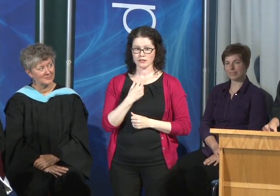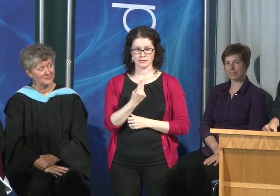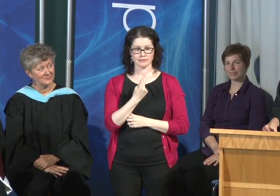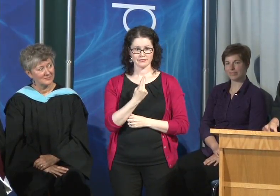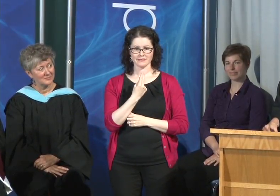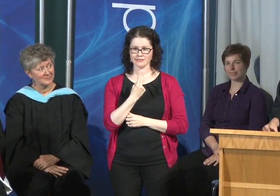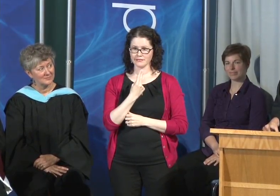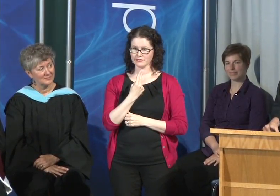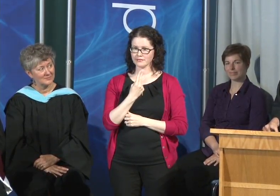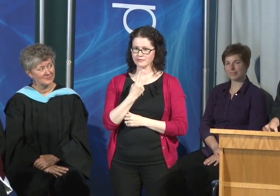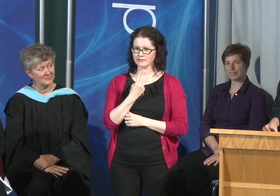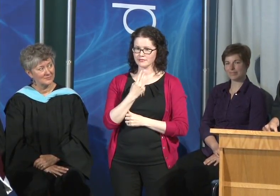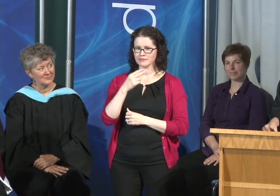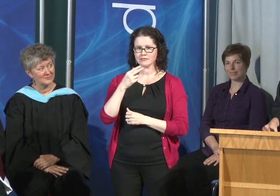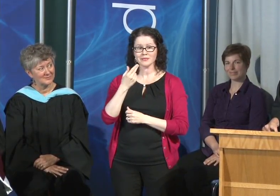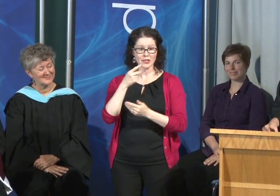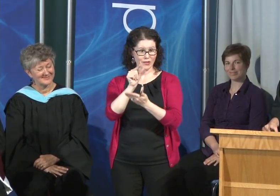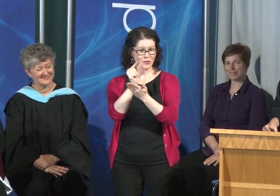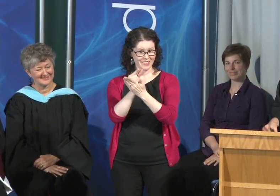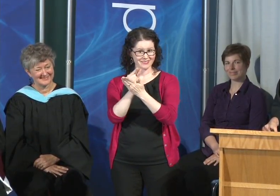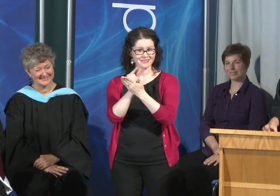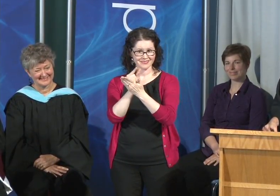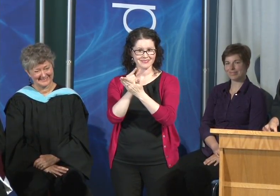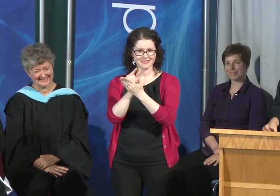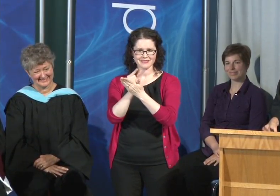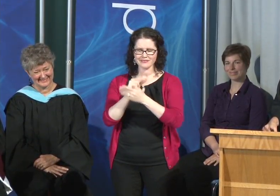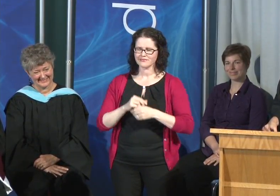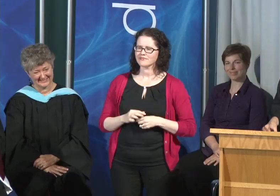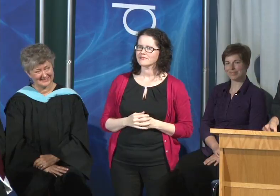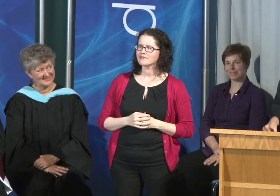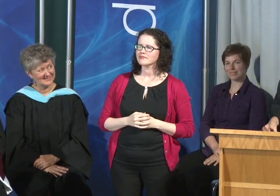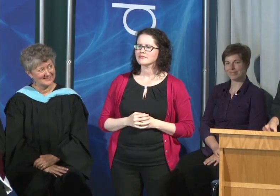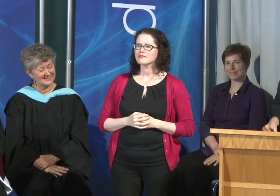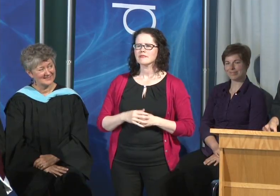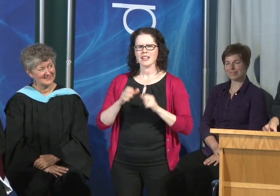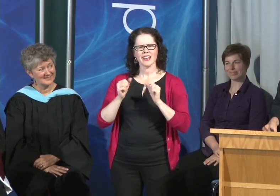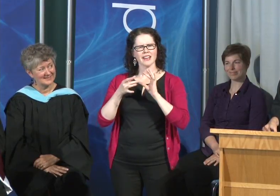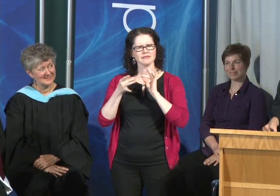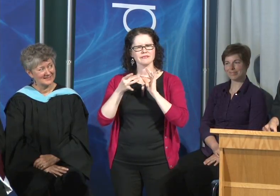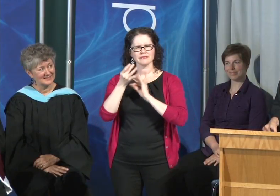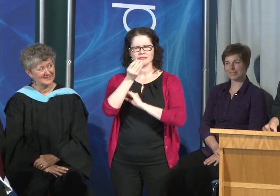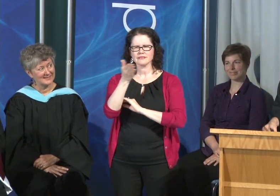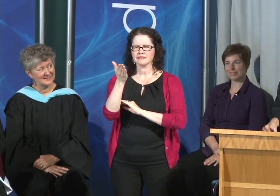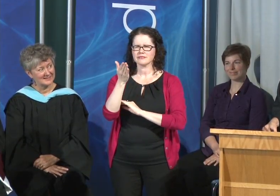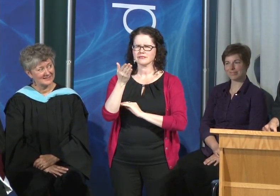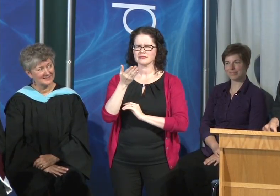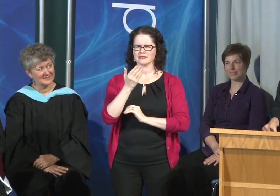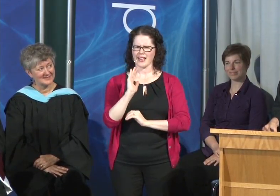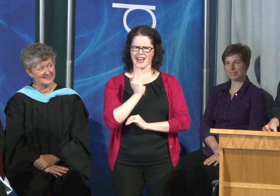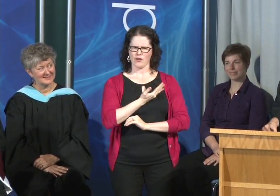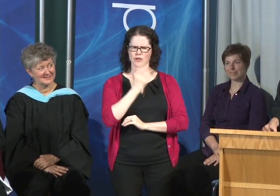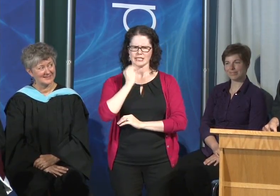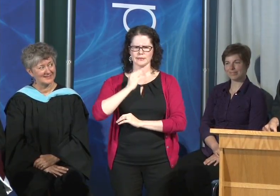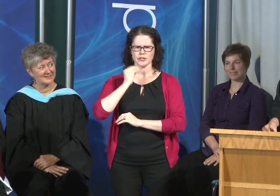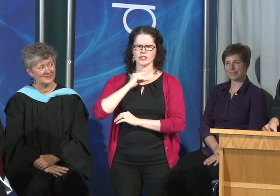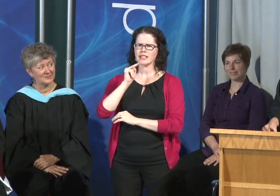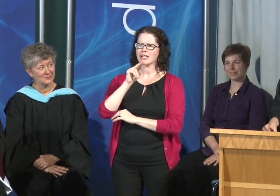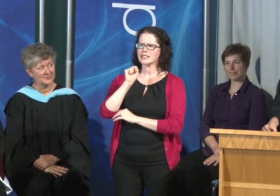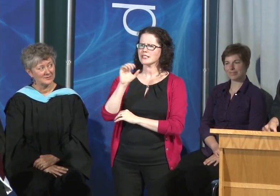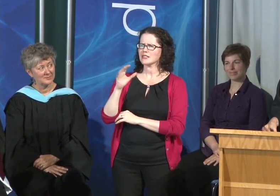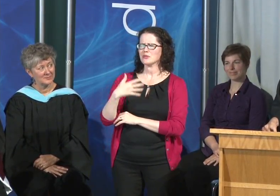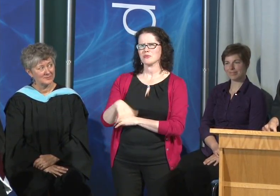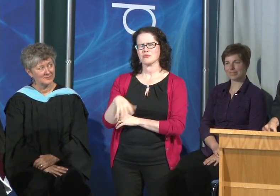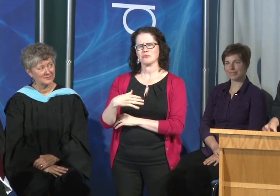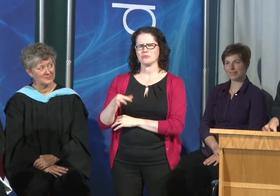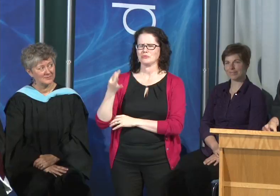both Shannon and I, we graduated. And we can honestly say that both our experiences at NSCC have been